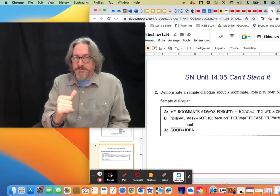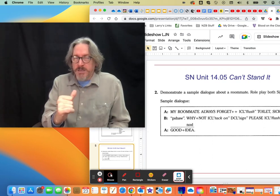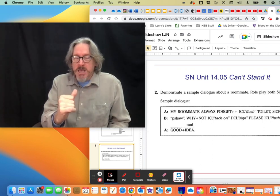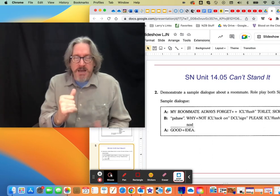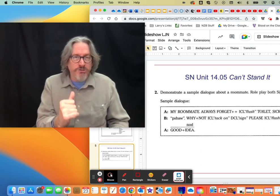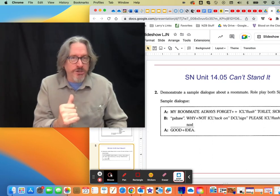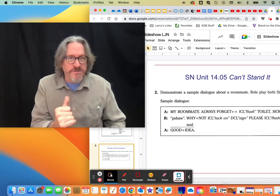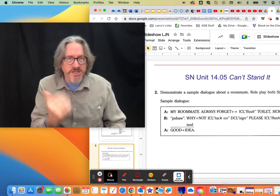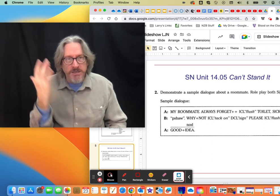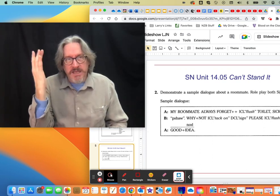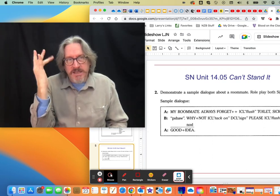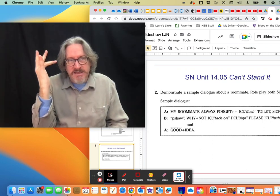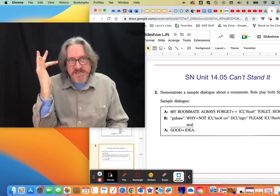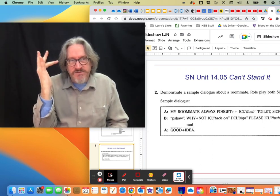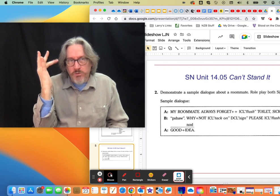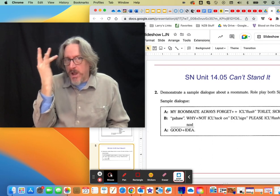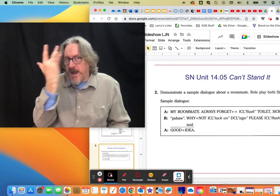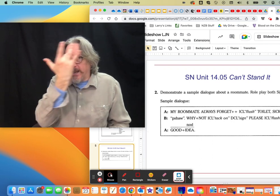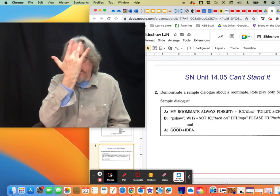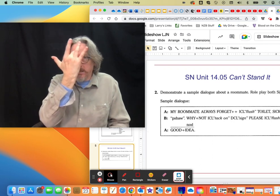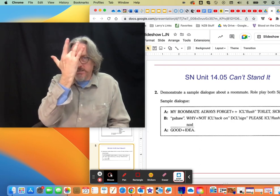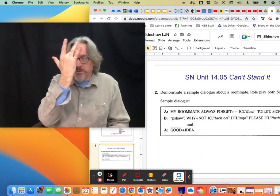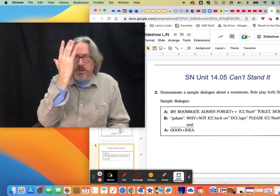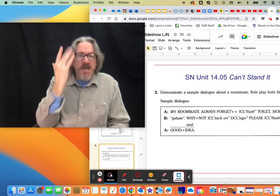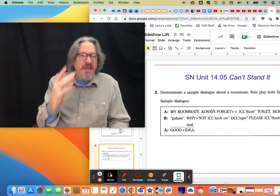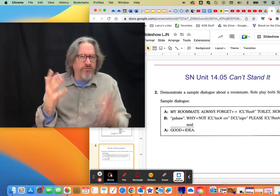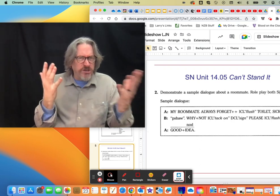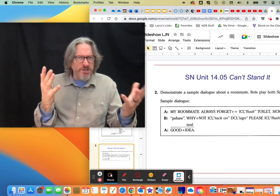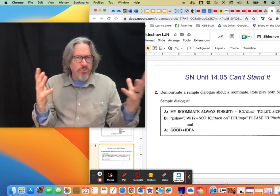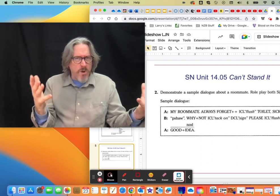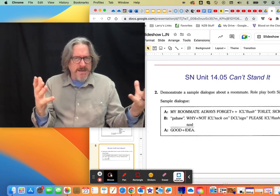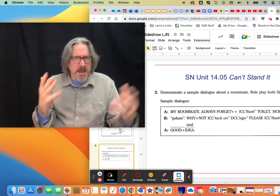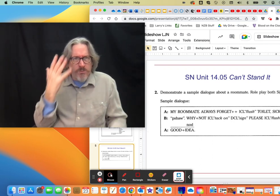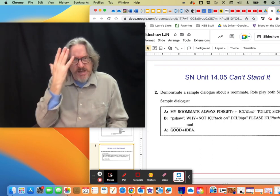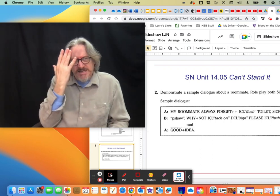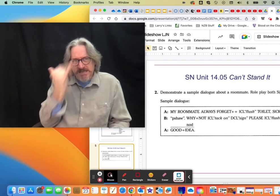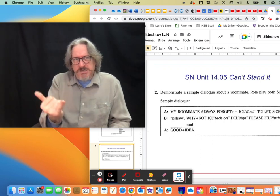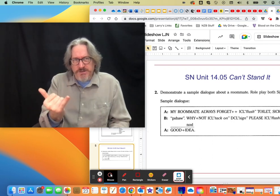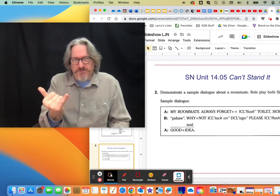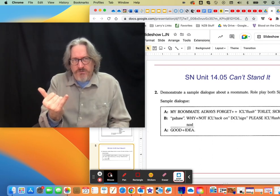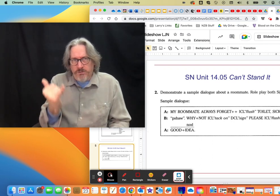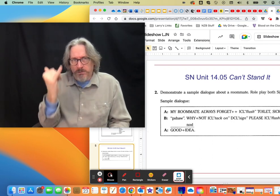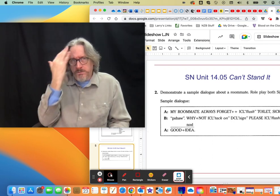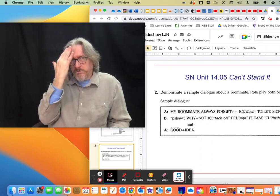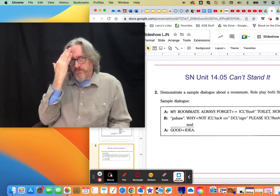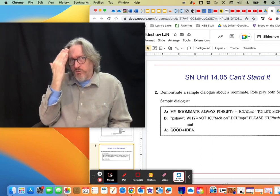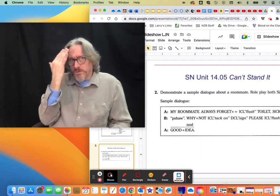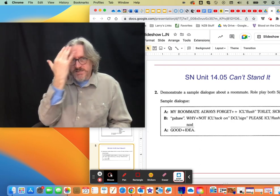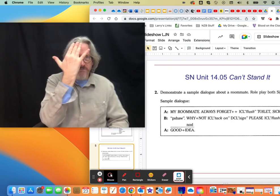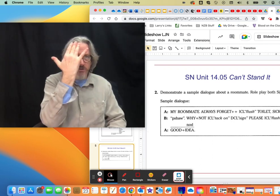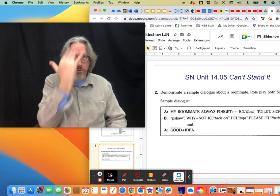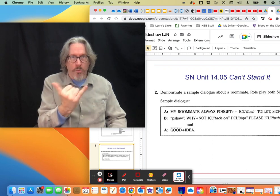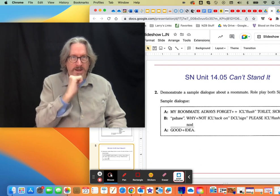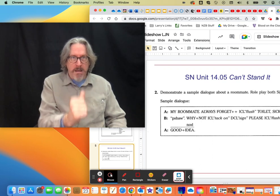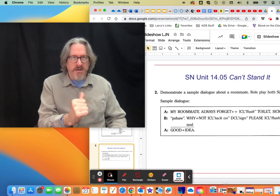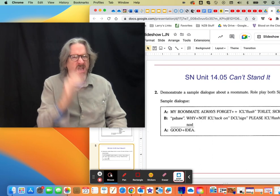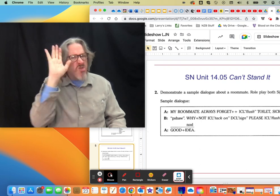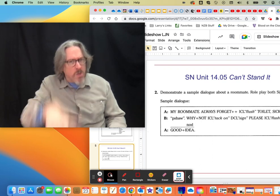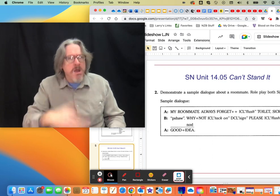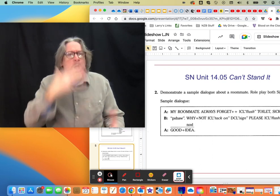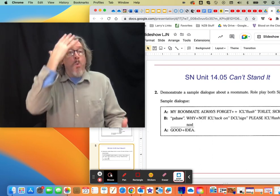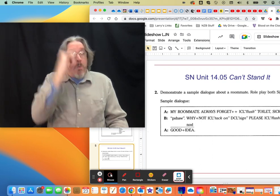not? And I'm sure you've seen like this for why as well. If we're going to do why not, it tends to be the full formal sign for why